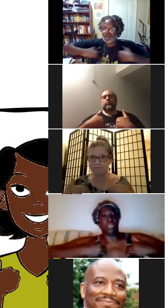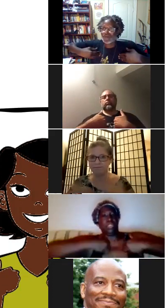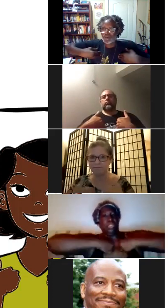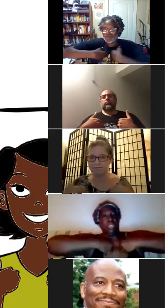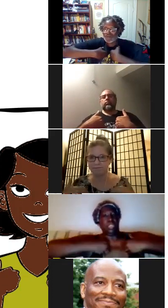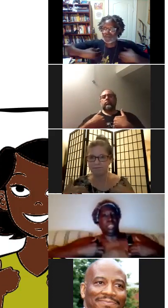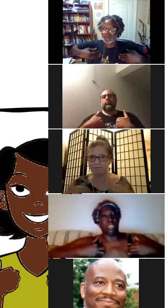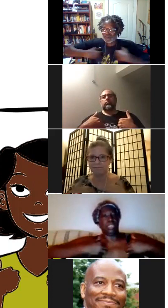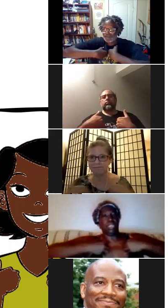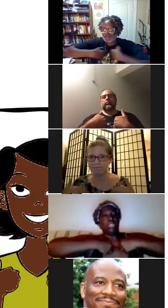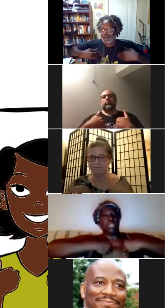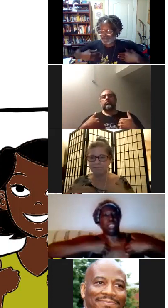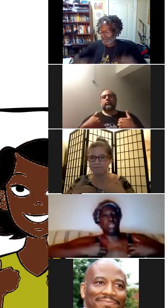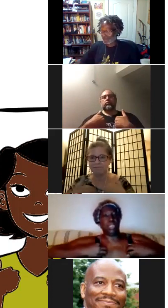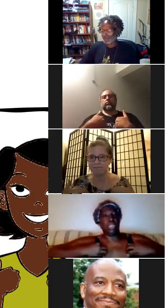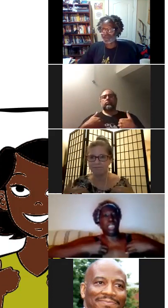Animal.